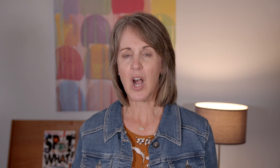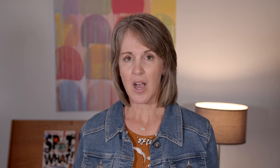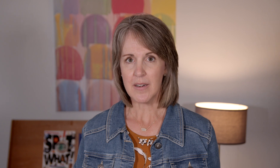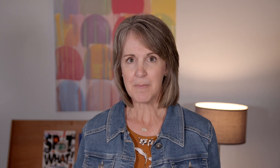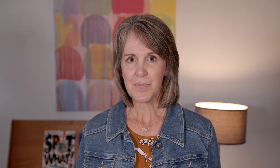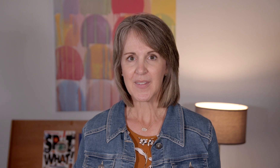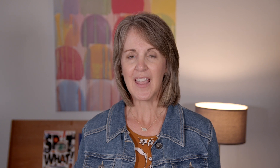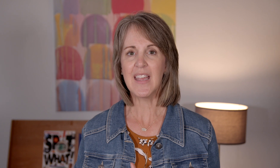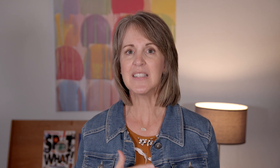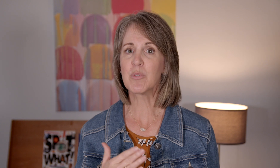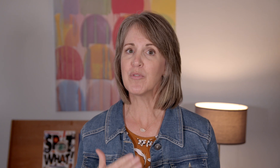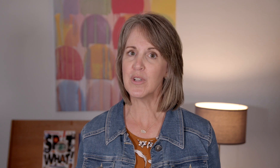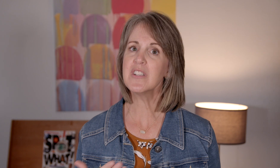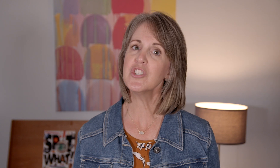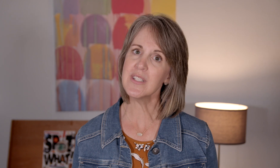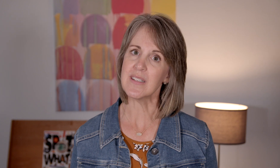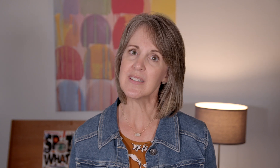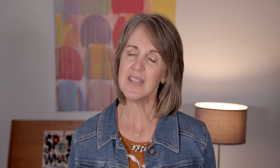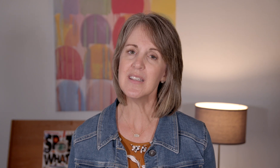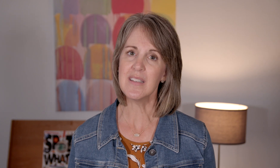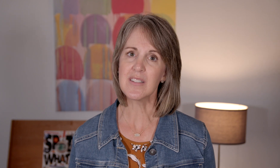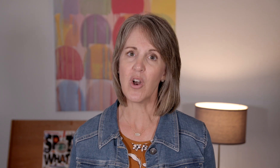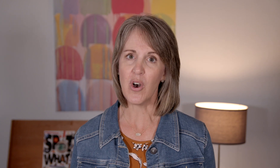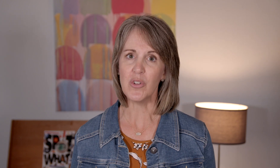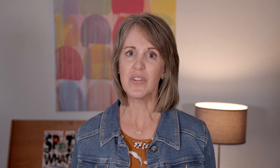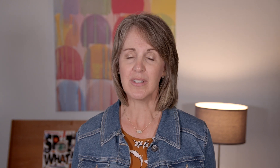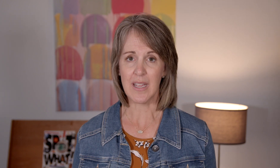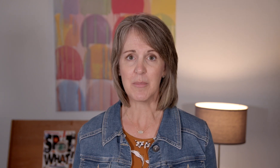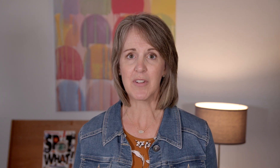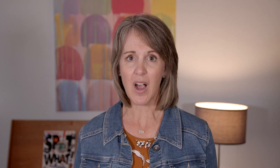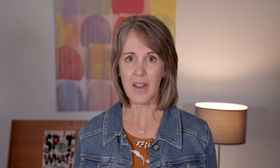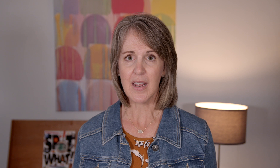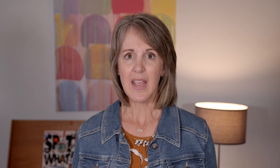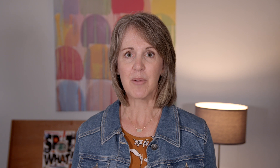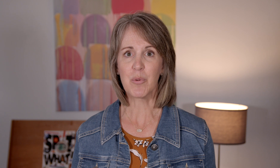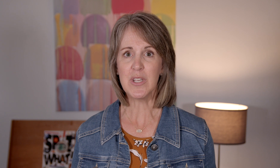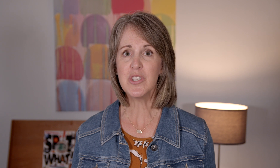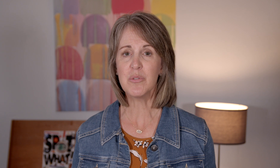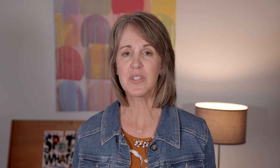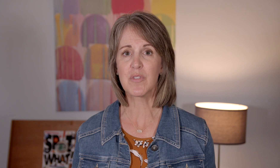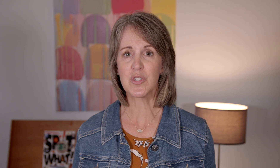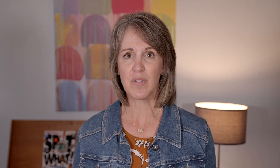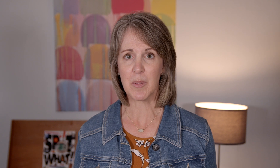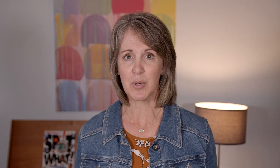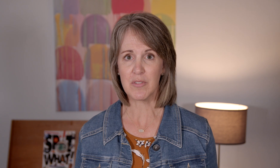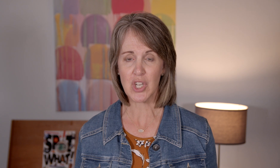God, and it's referring to Jesus. He is called the Lamb of God. And I want to read to you this verse from the book of